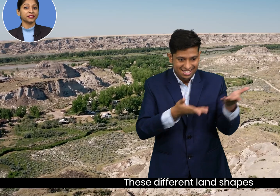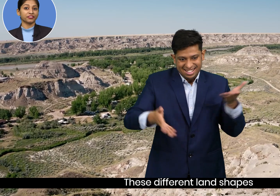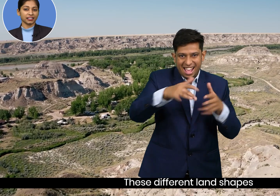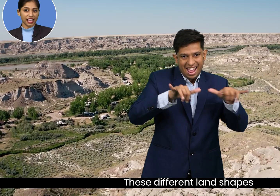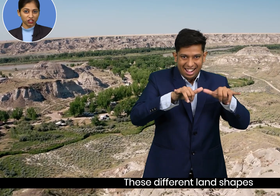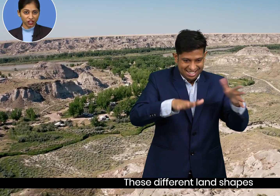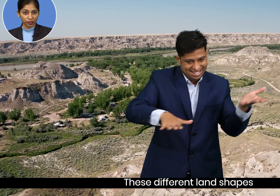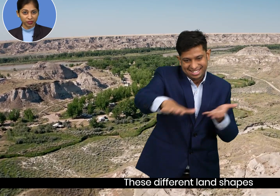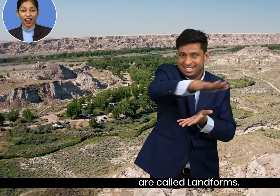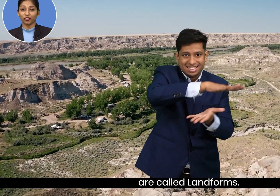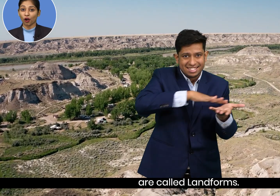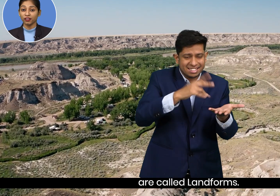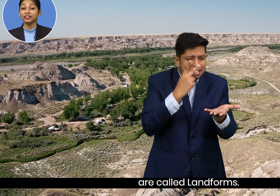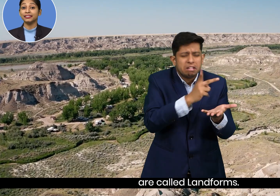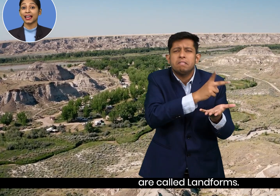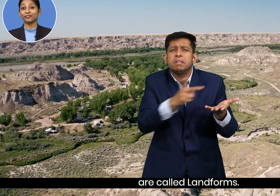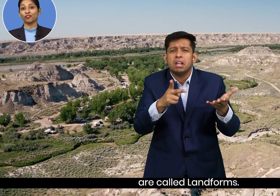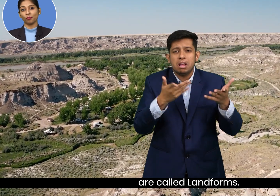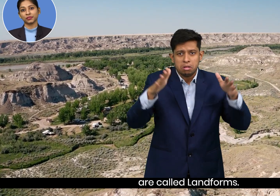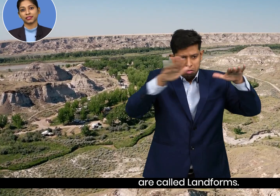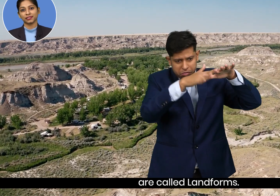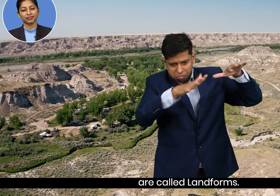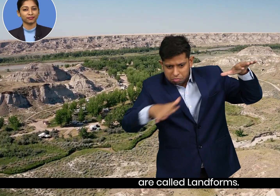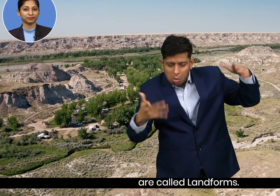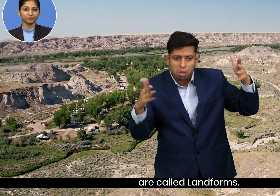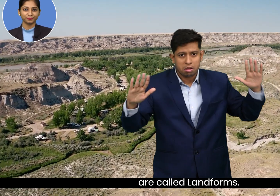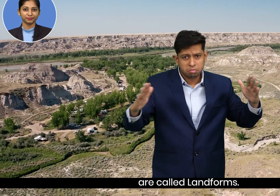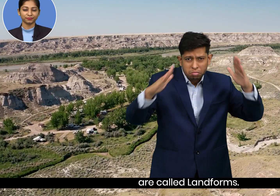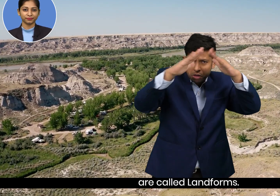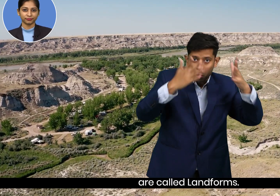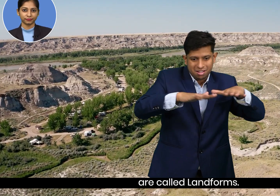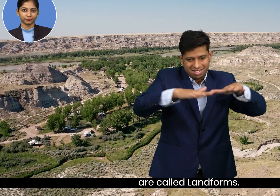These different land shapes are called landforms.